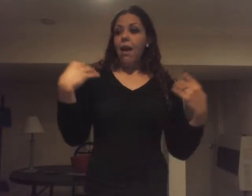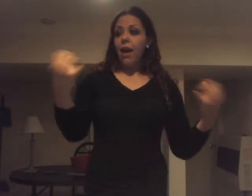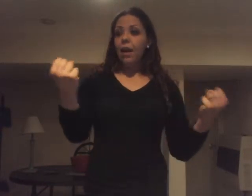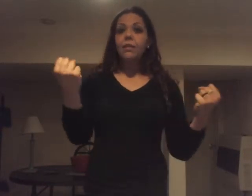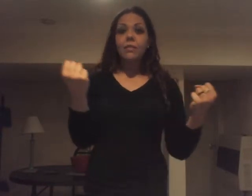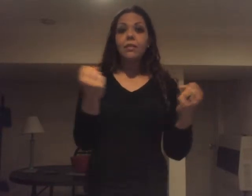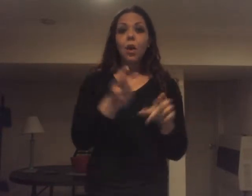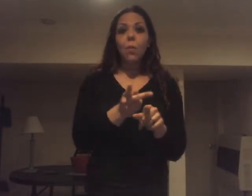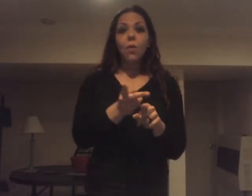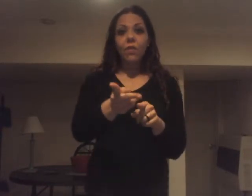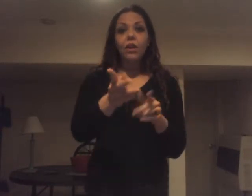treated